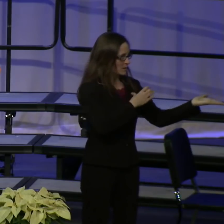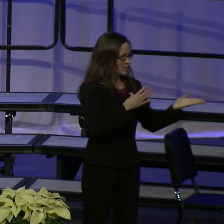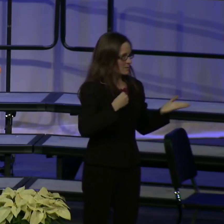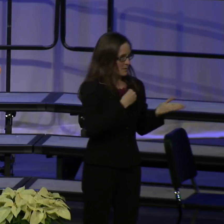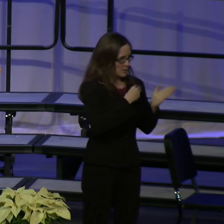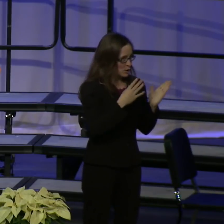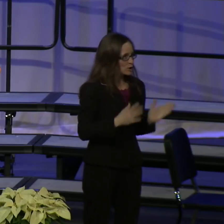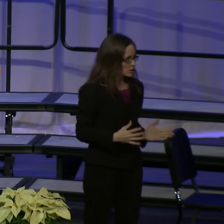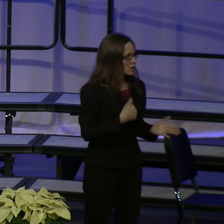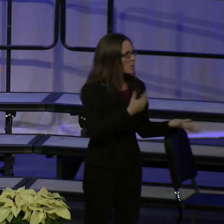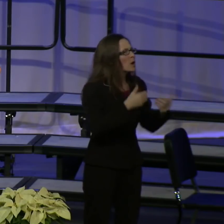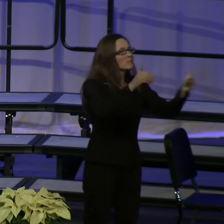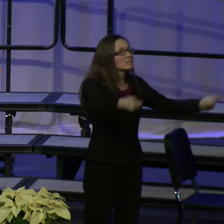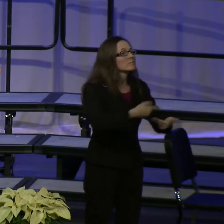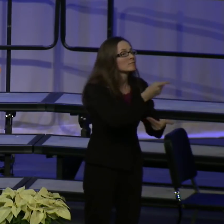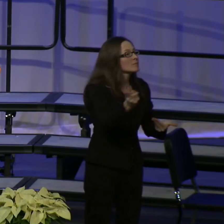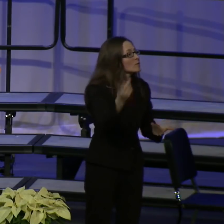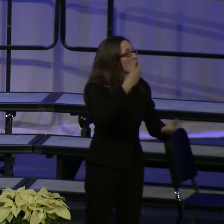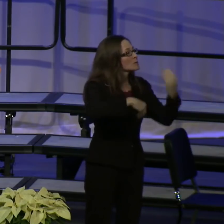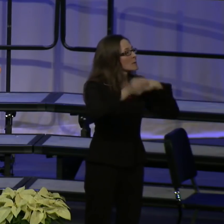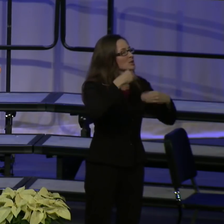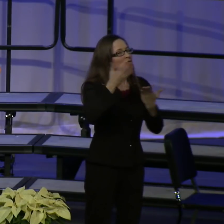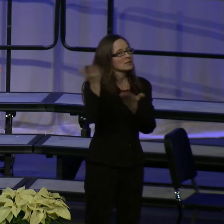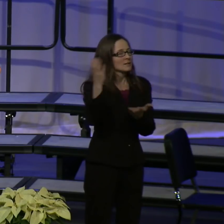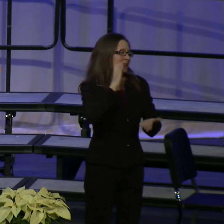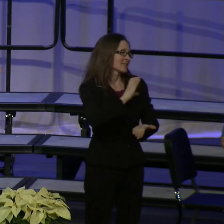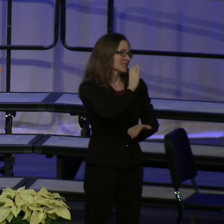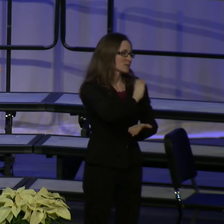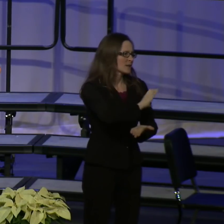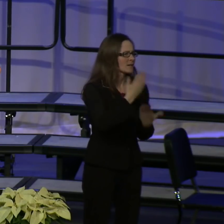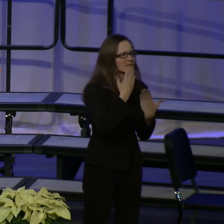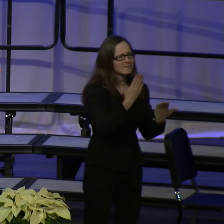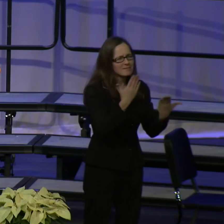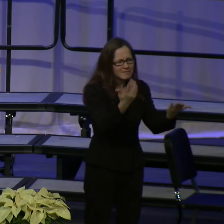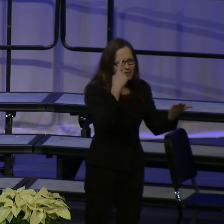a reception in the cafeteria. Thank you so much for joining us this